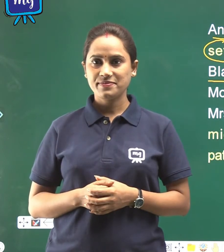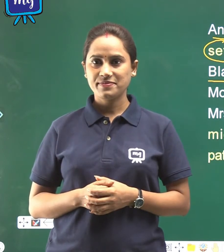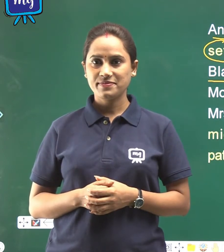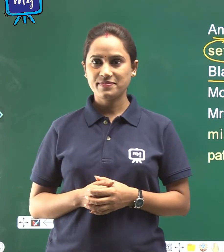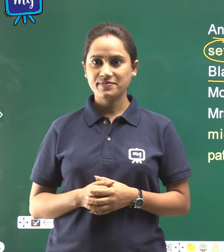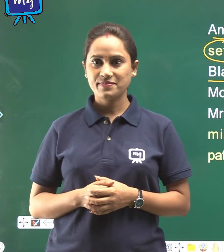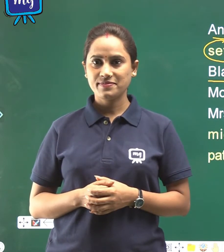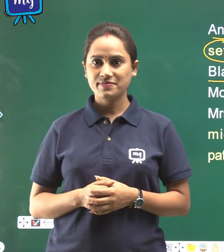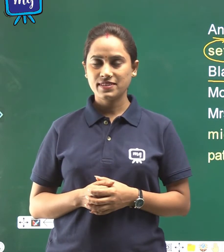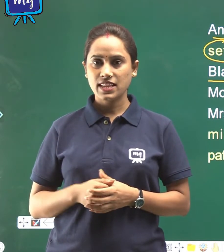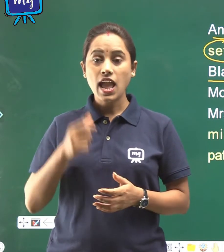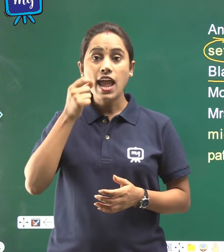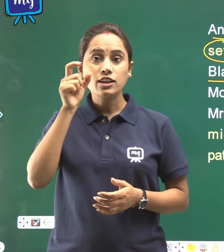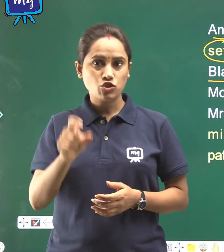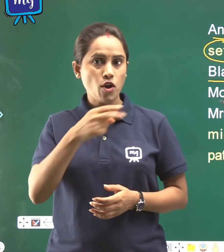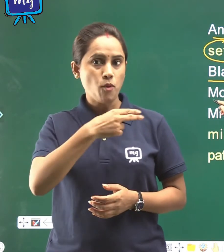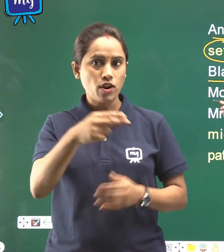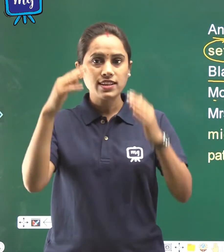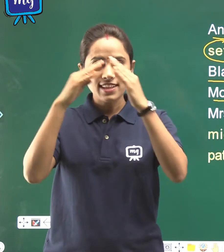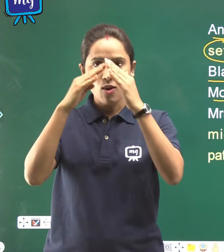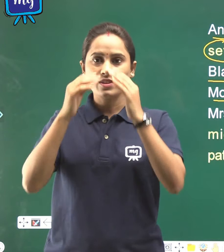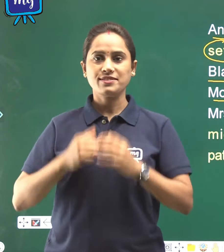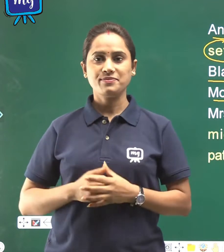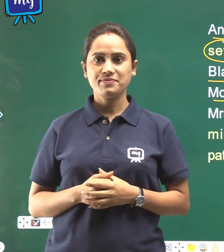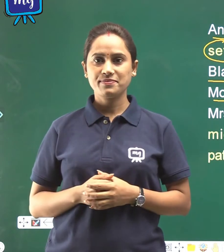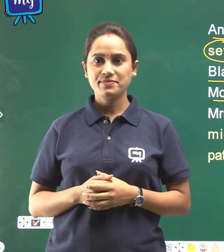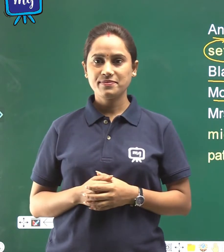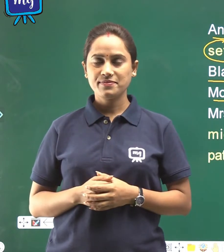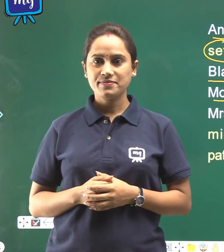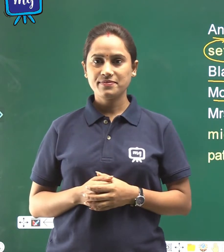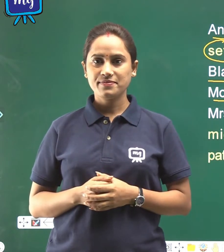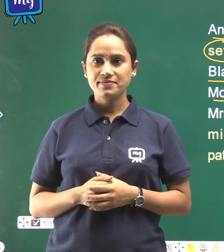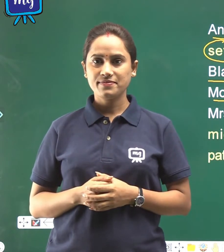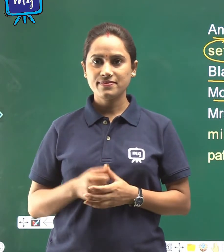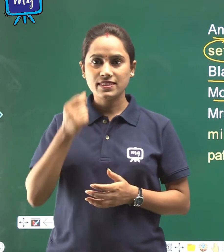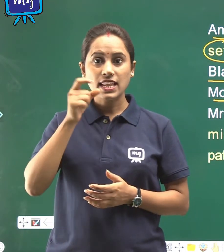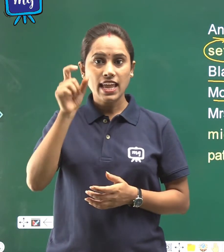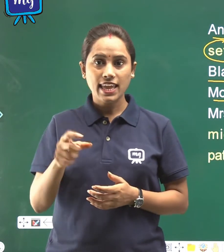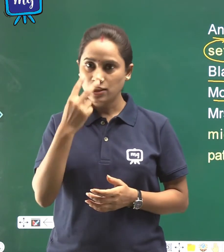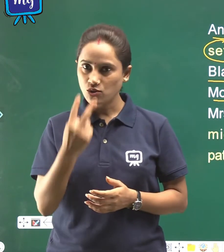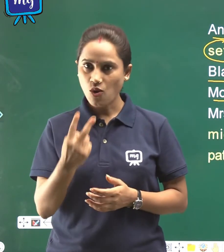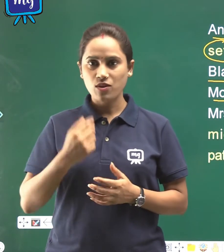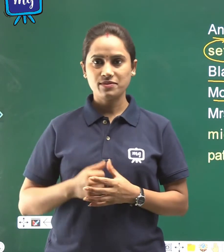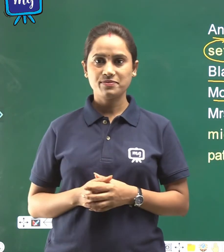at Joy Morgan's house He saw